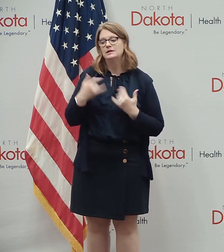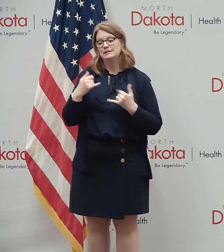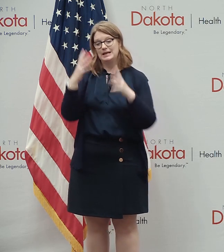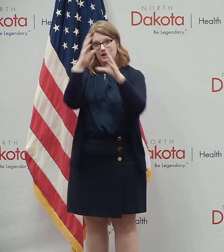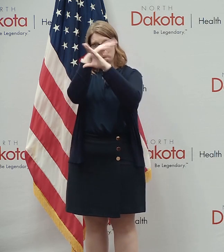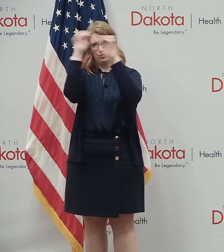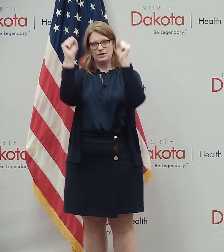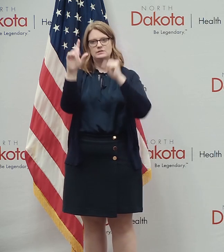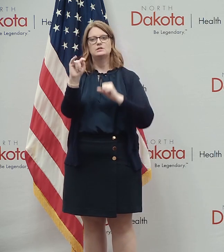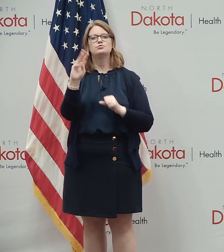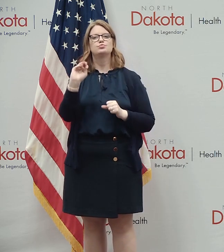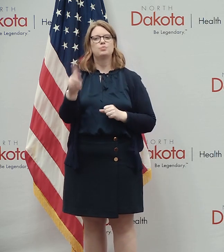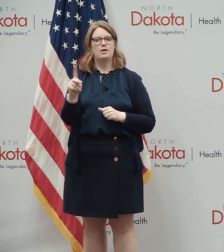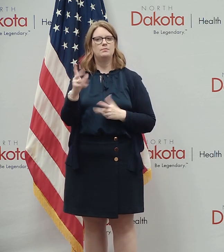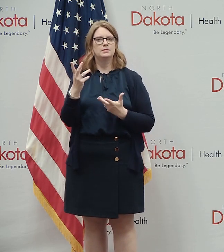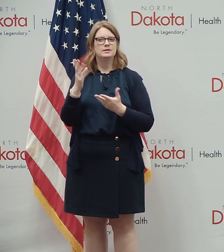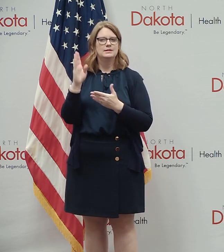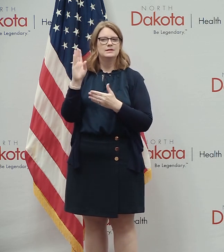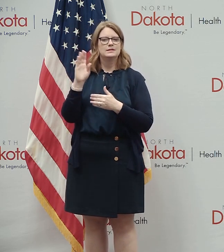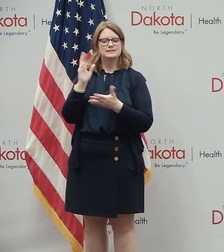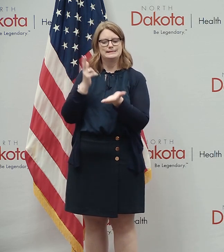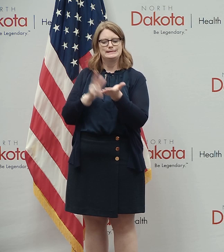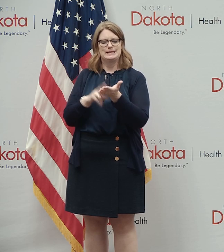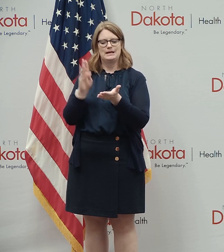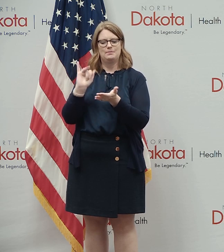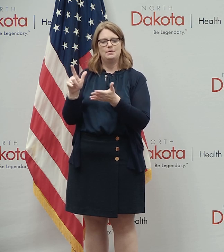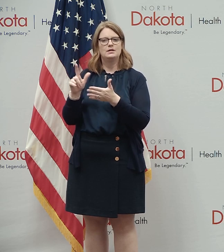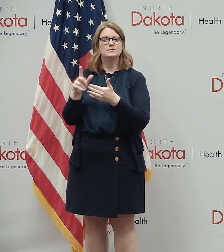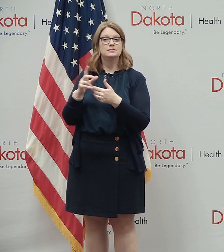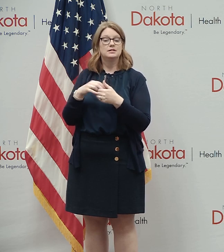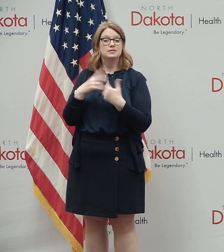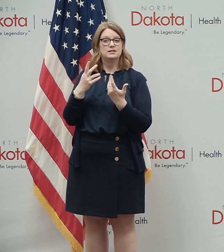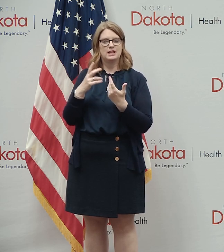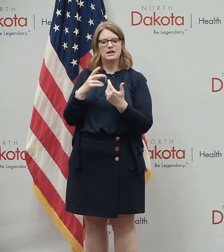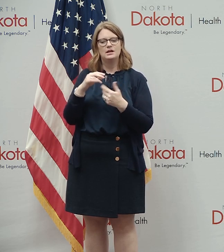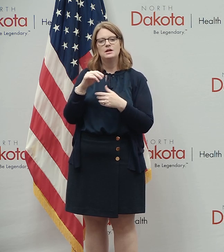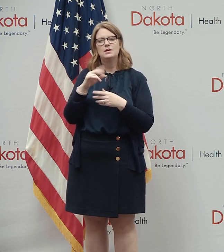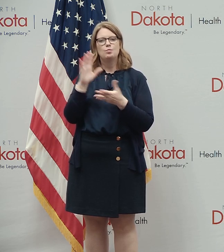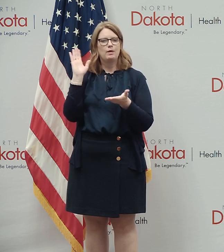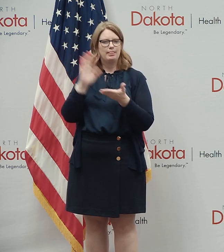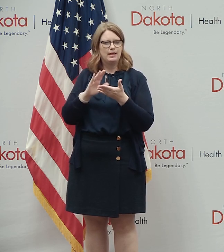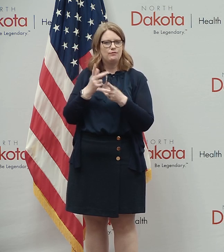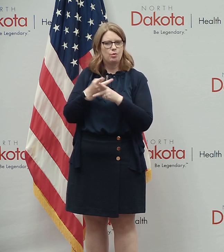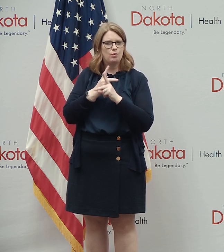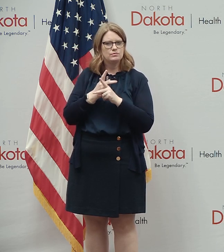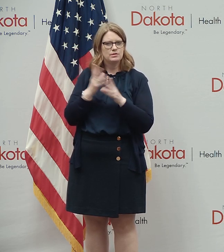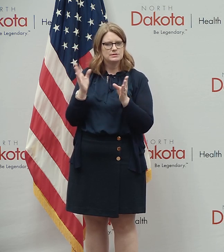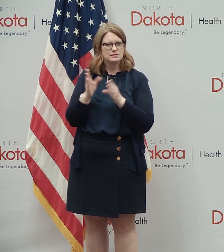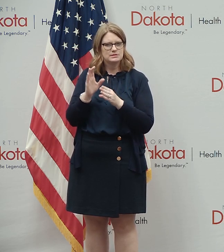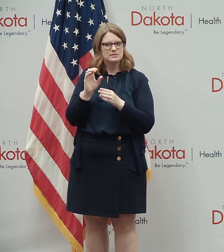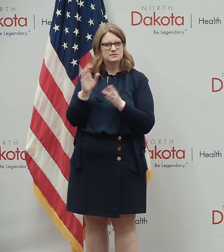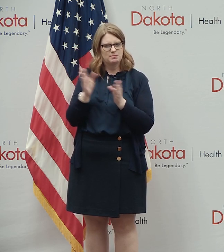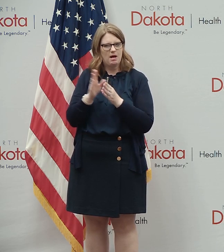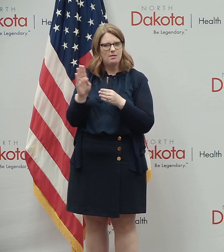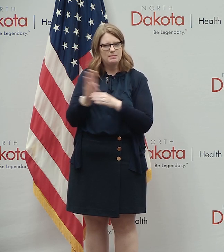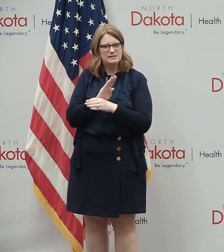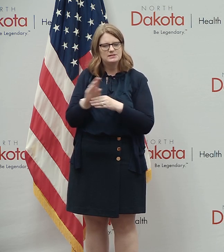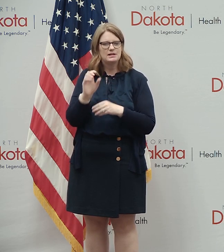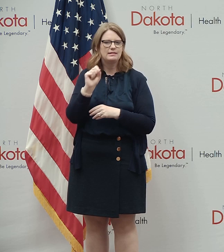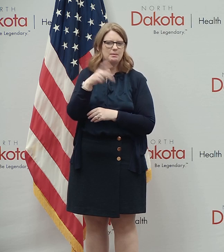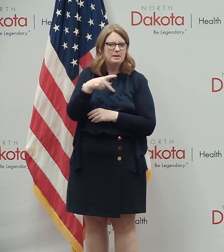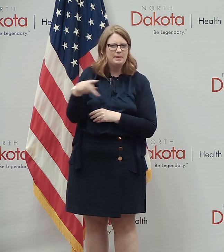President Trump signed the bill to ease the guidelines on the coronavirus relief loans for small businesses. So these were the